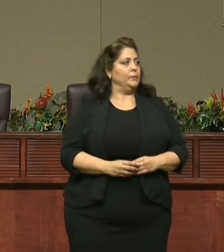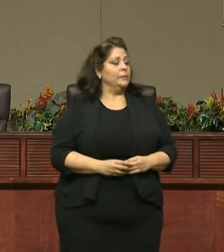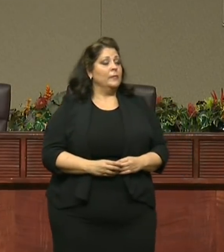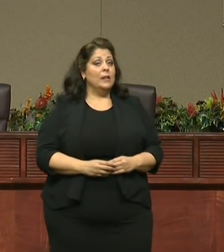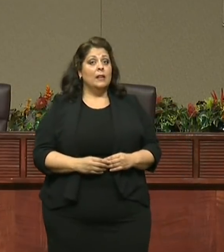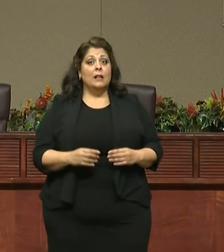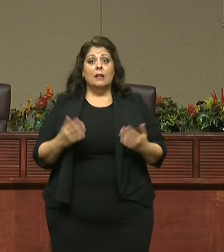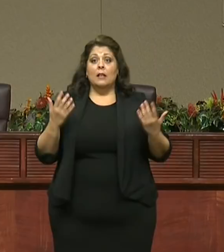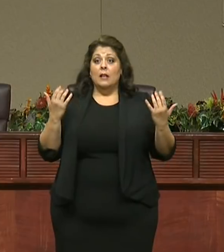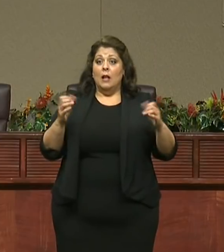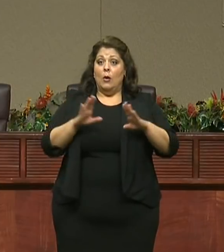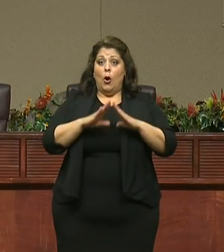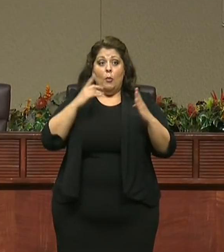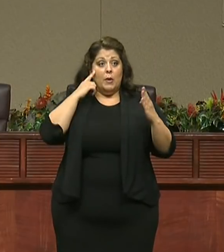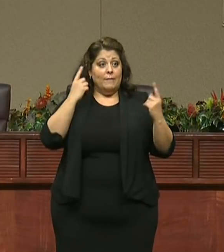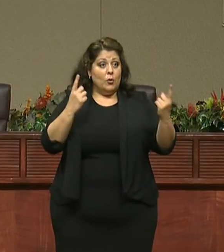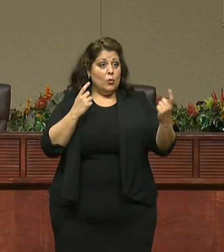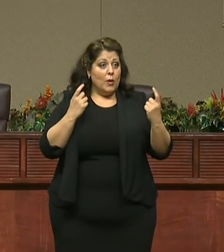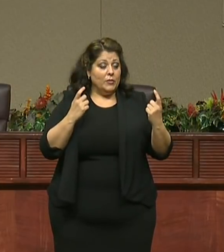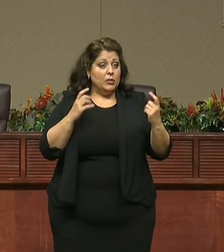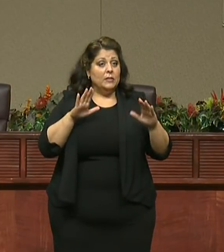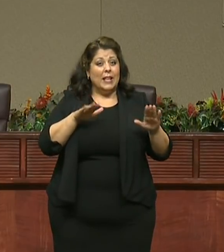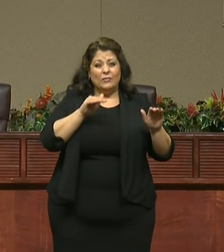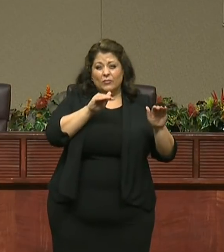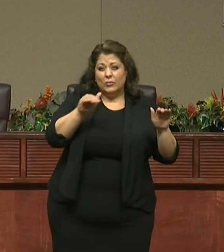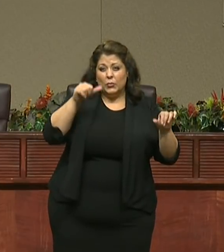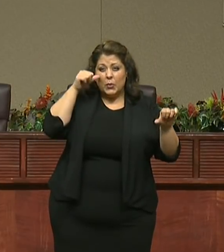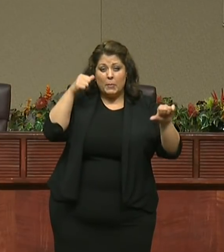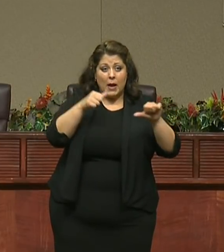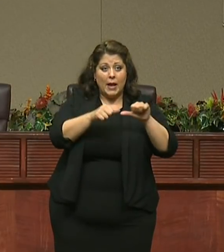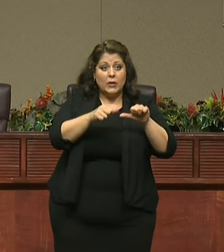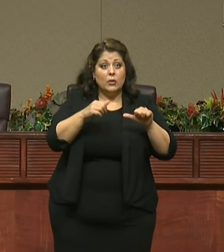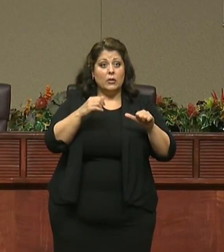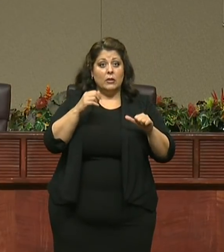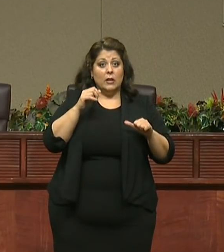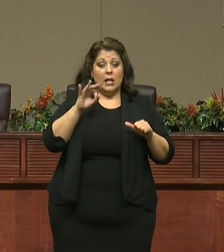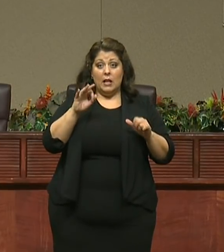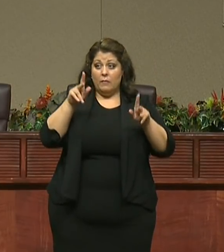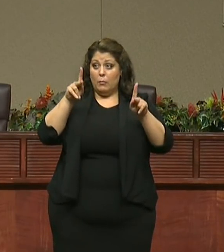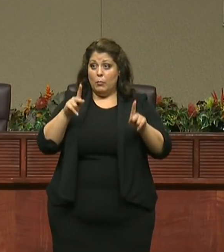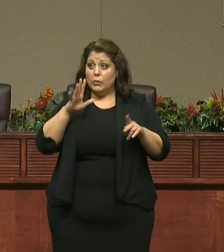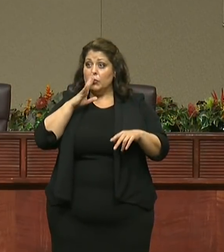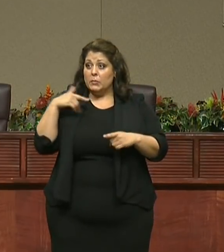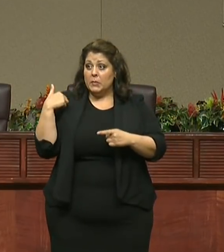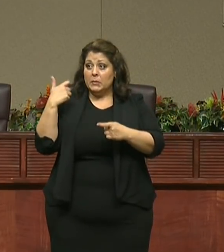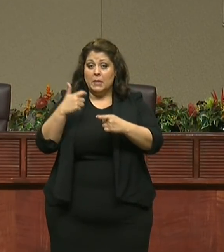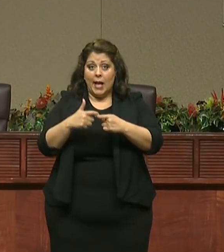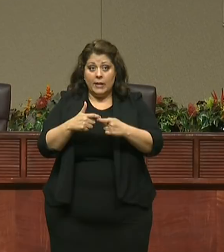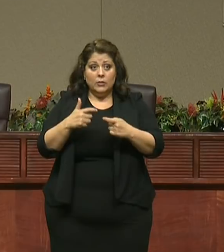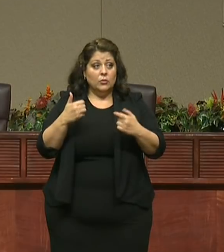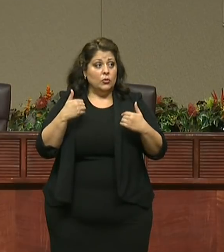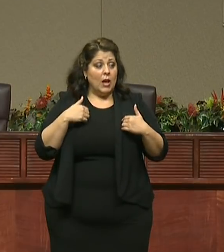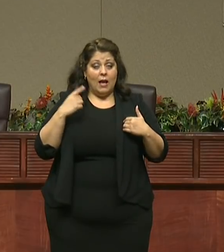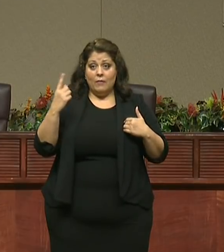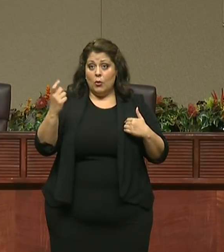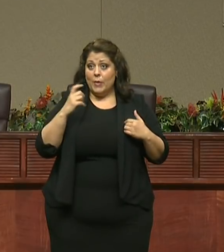Okay, we'll open it up for questions, and just as a reminder, if we have Spanish-speaking media that's here, if you have a question in Spanish, feel